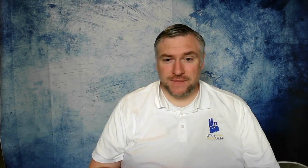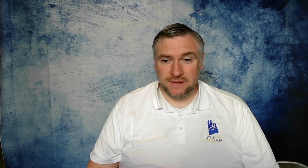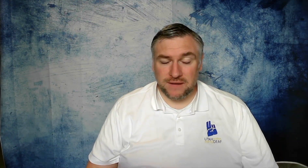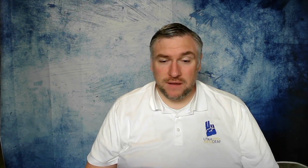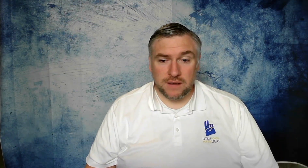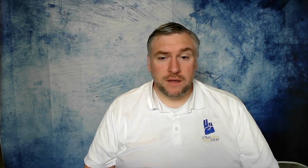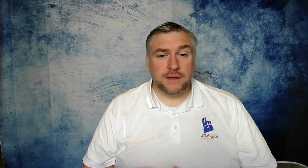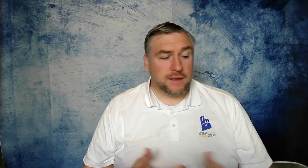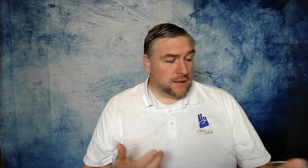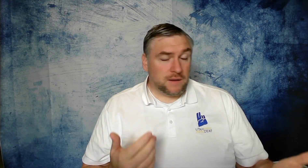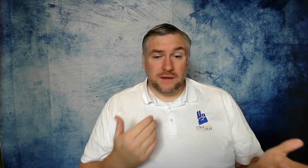We love you.